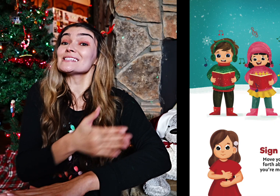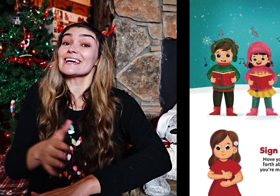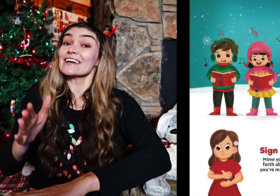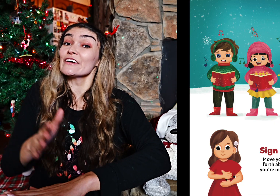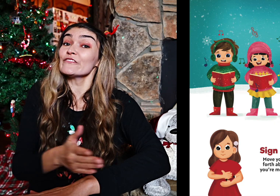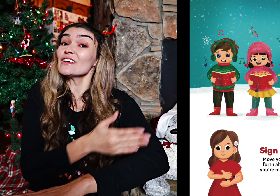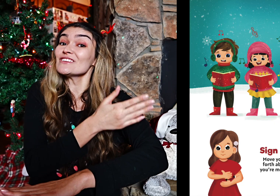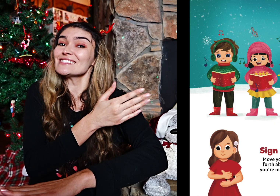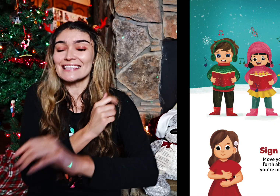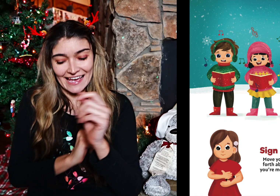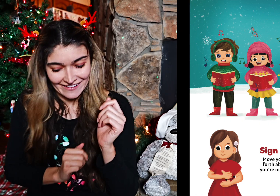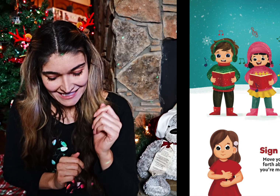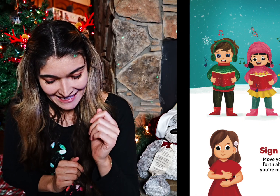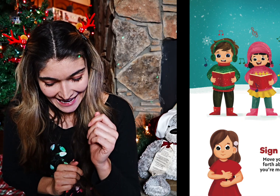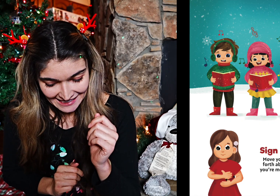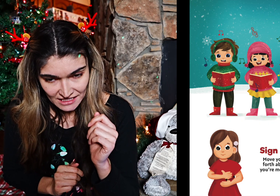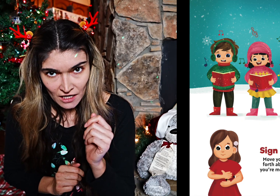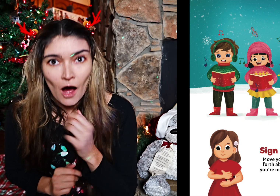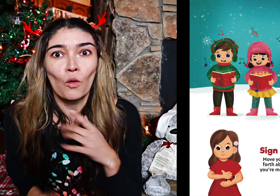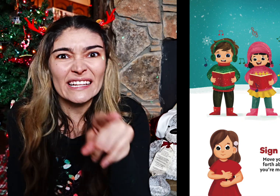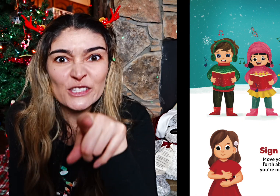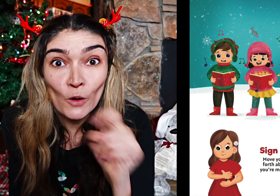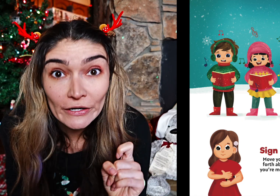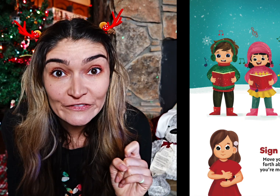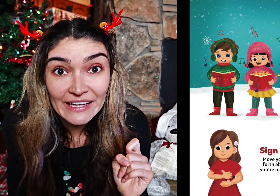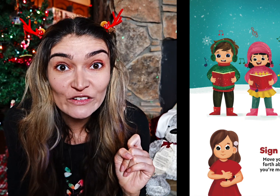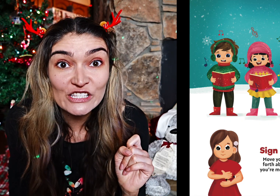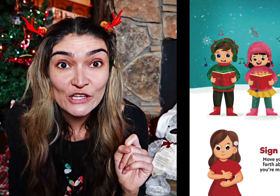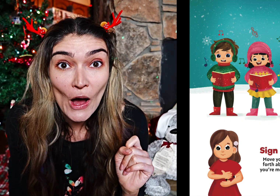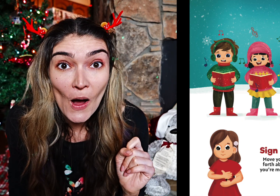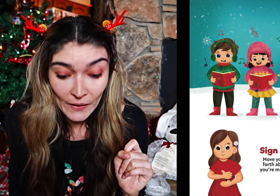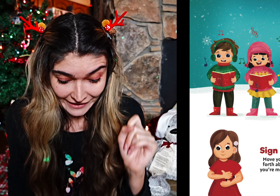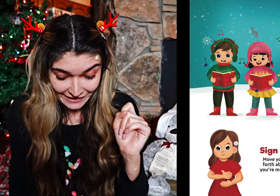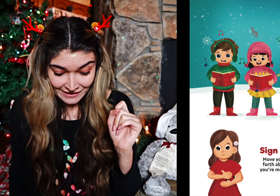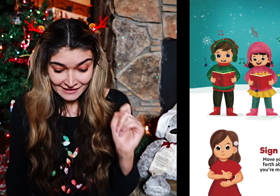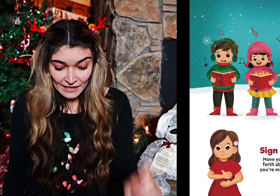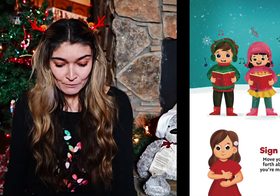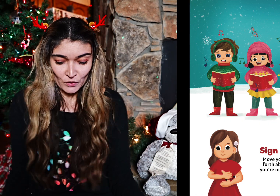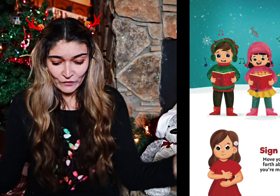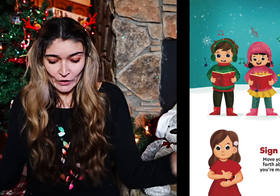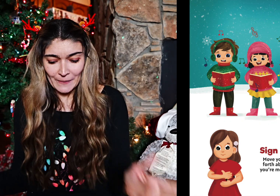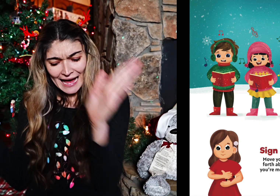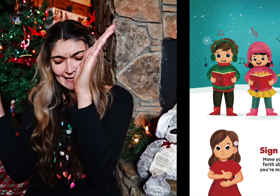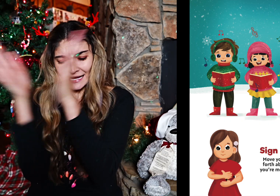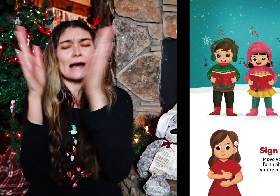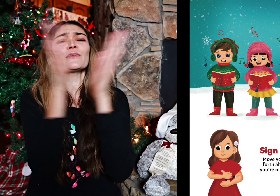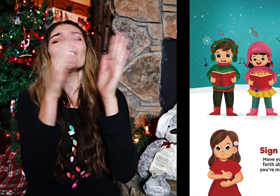Music fills the air tonight. What's your favorite song? Move your body and clap your